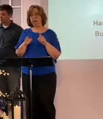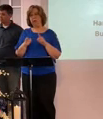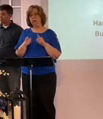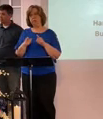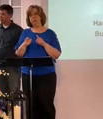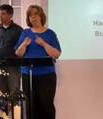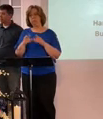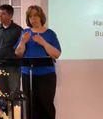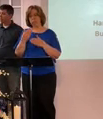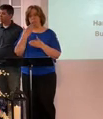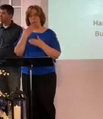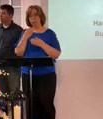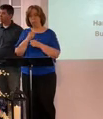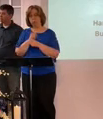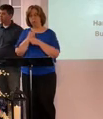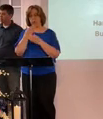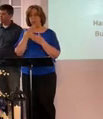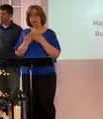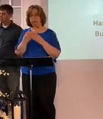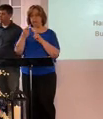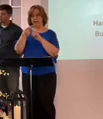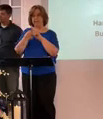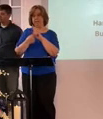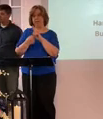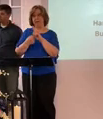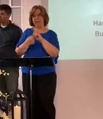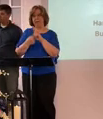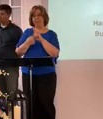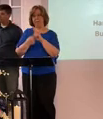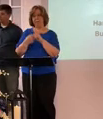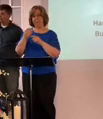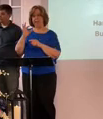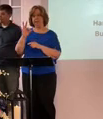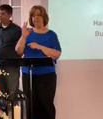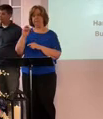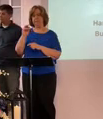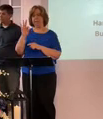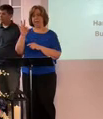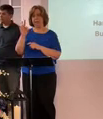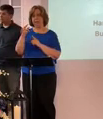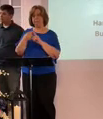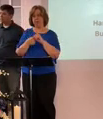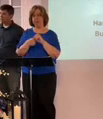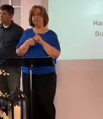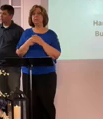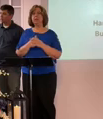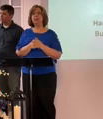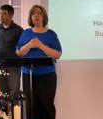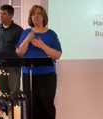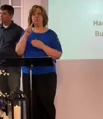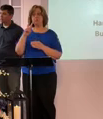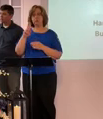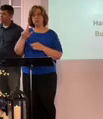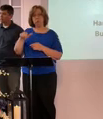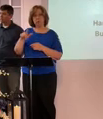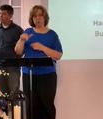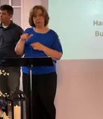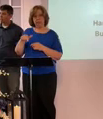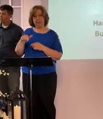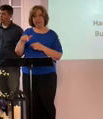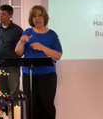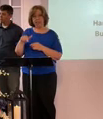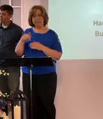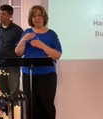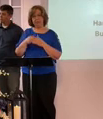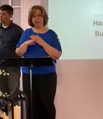for nine months all ready, and I was 2 days late. I was sitting downstairs.